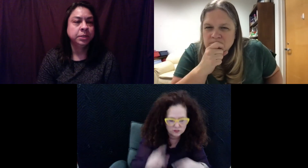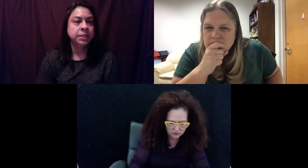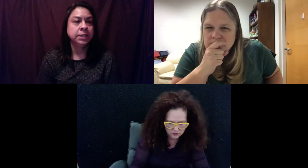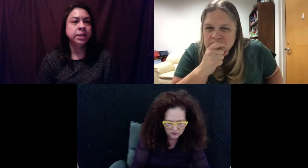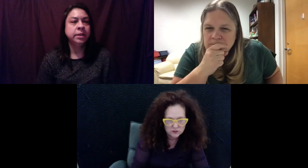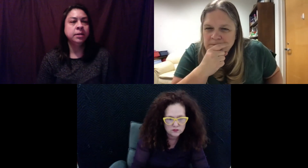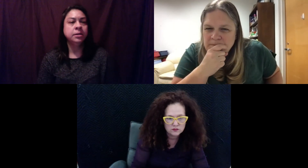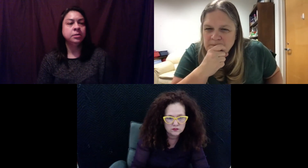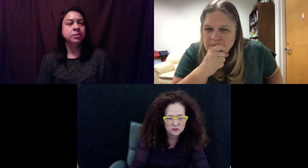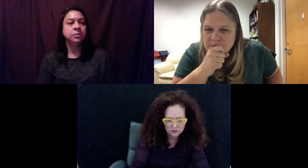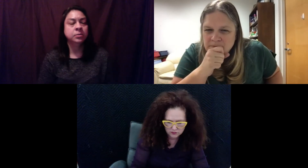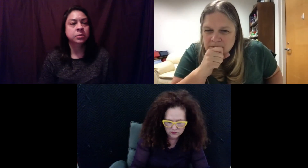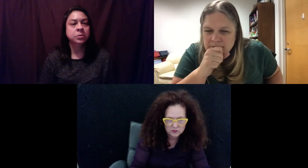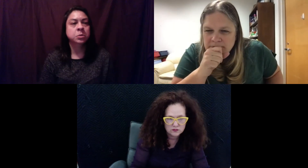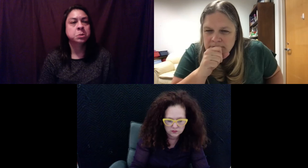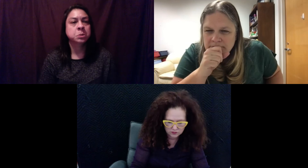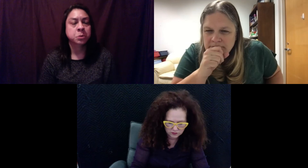Let me see here.